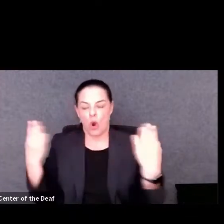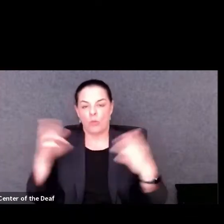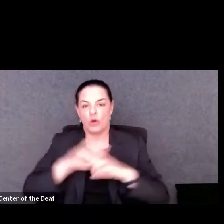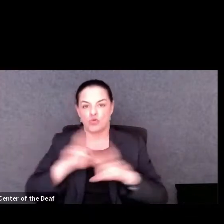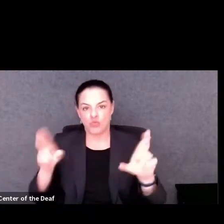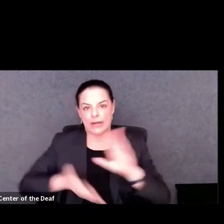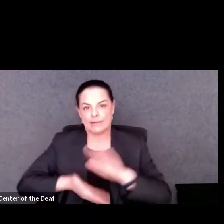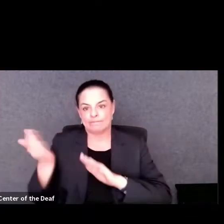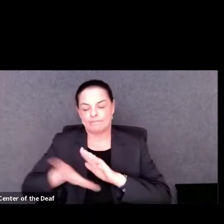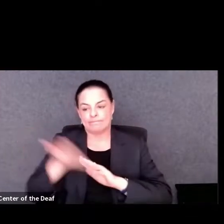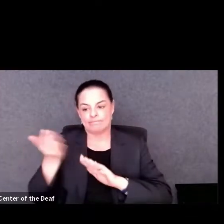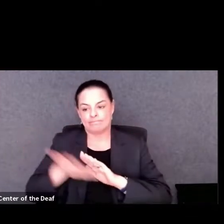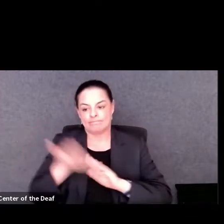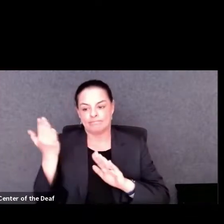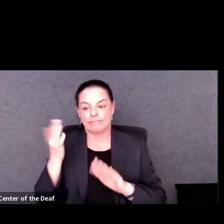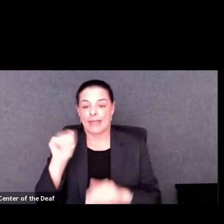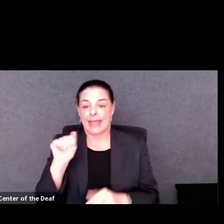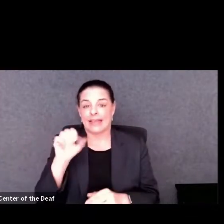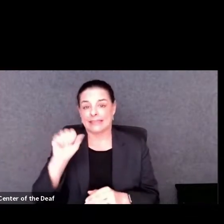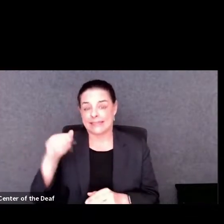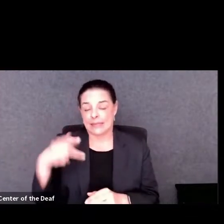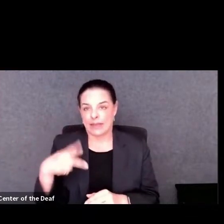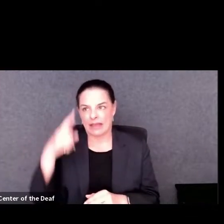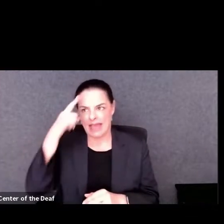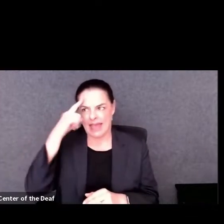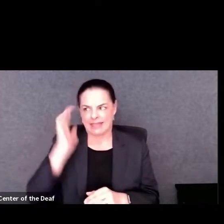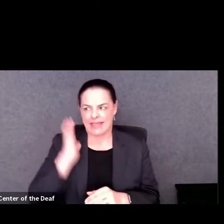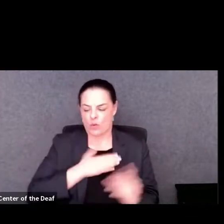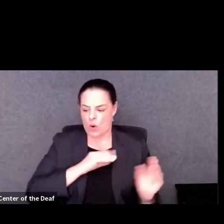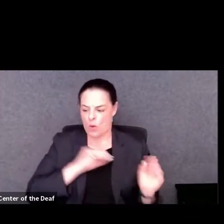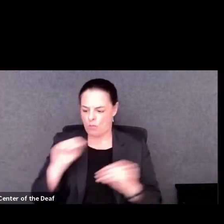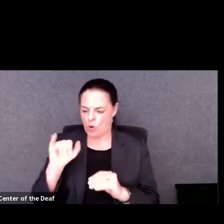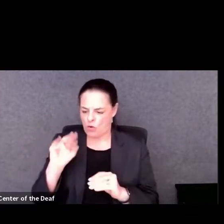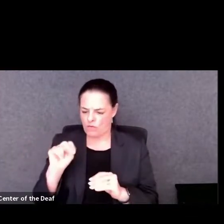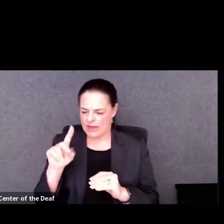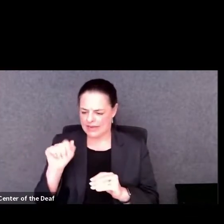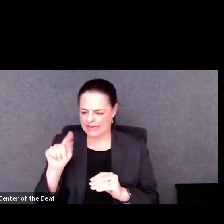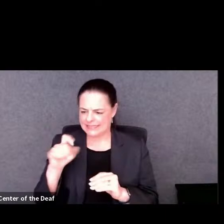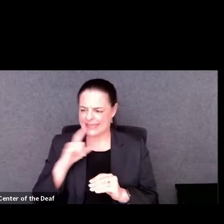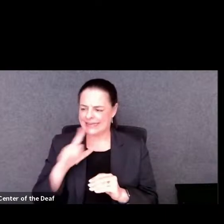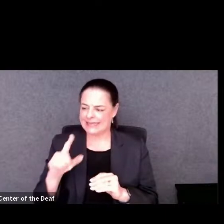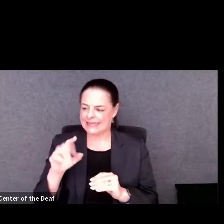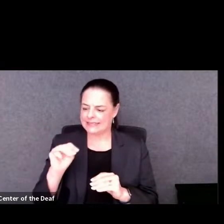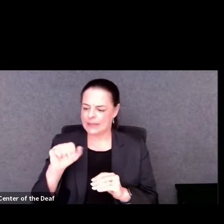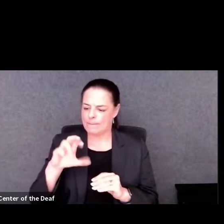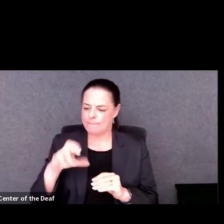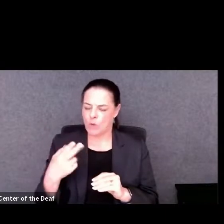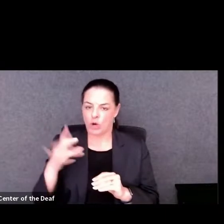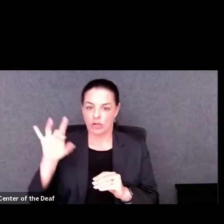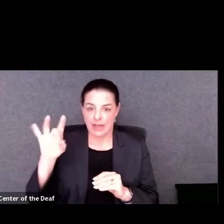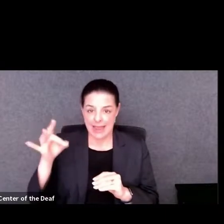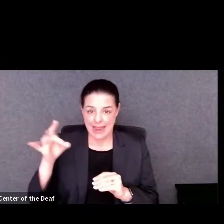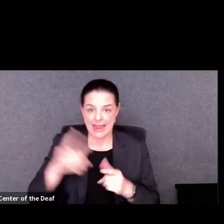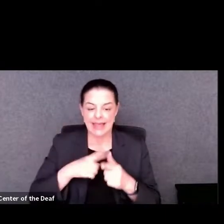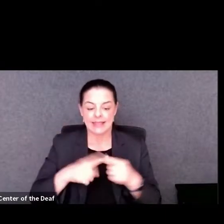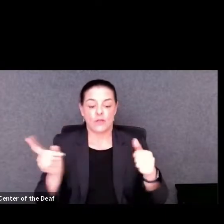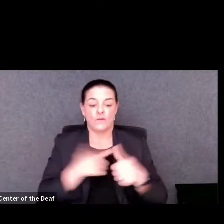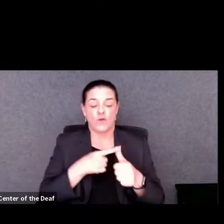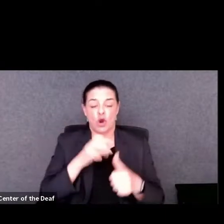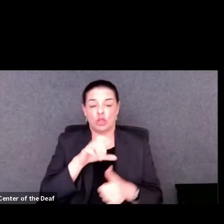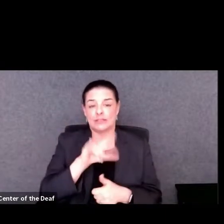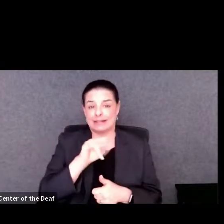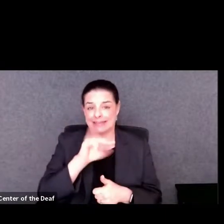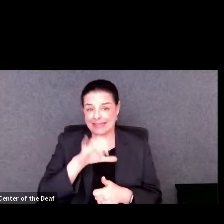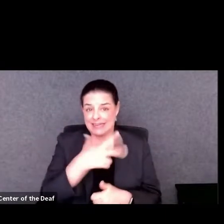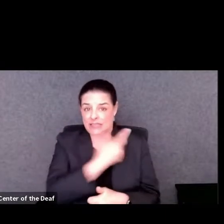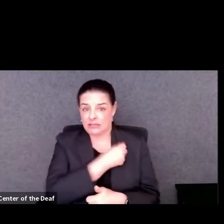go as soon as possible. I believe our move-in date is the 8th. And then our first clinic there will be, I